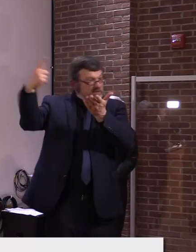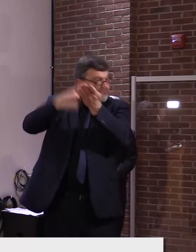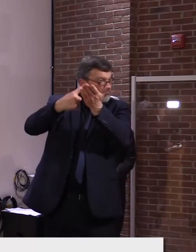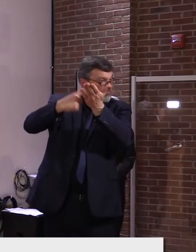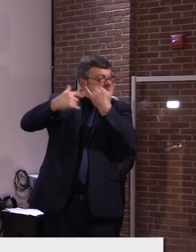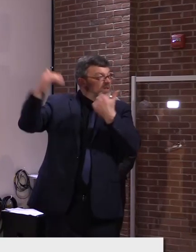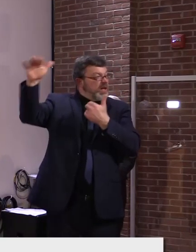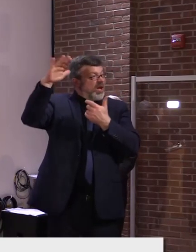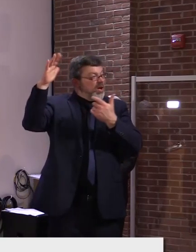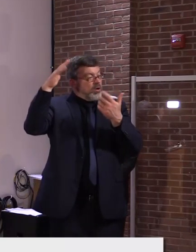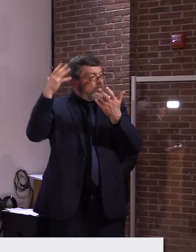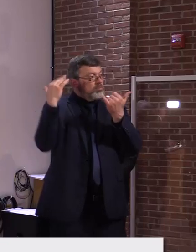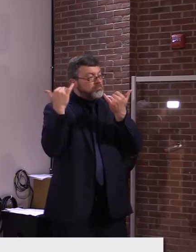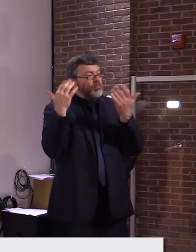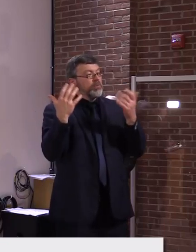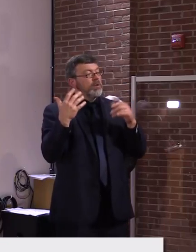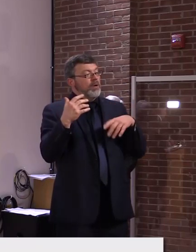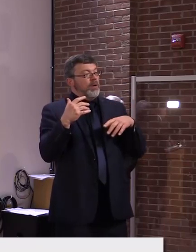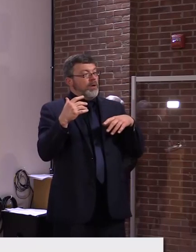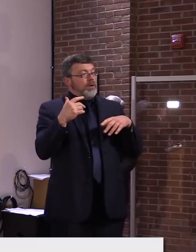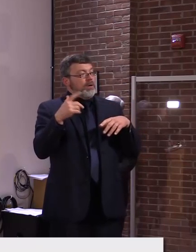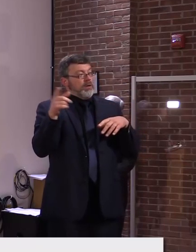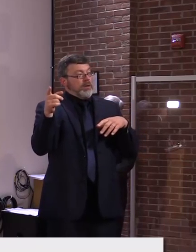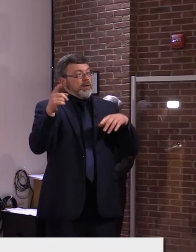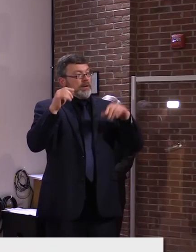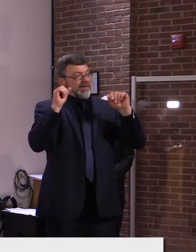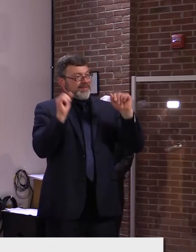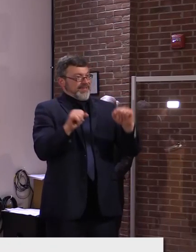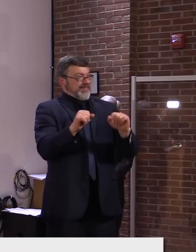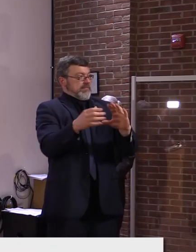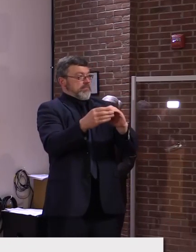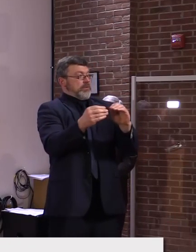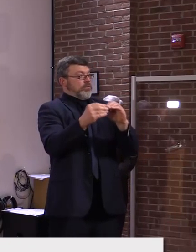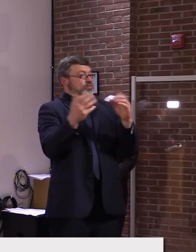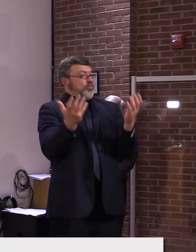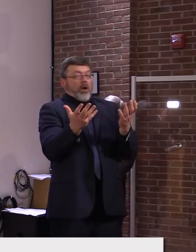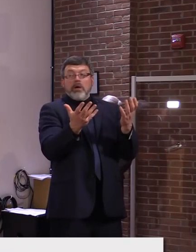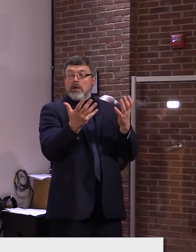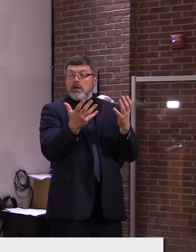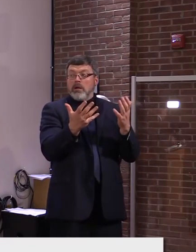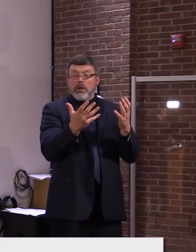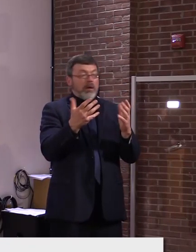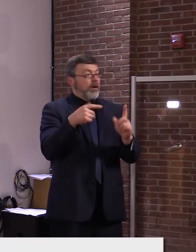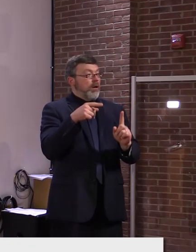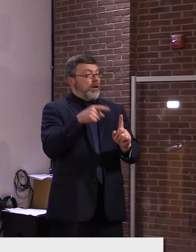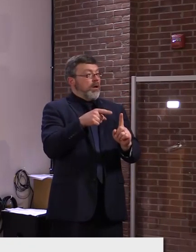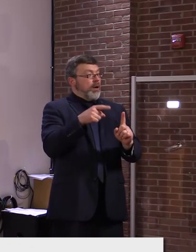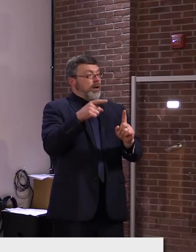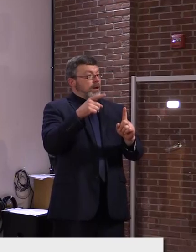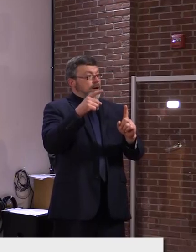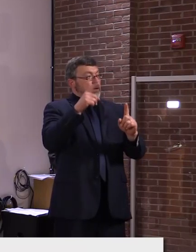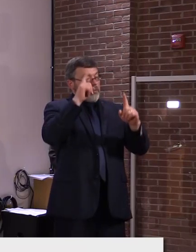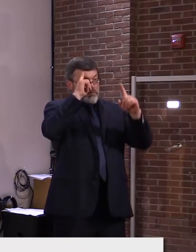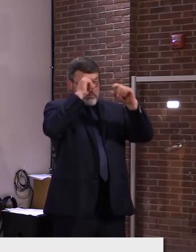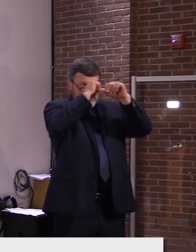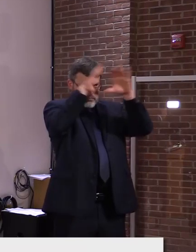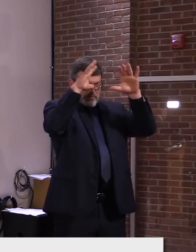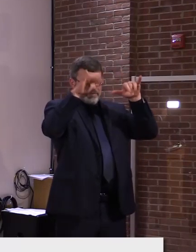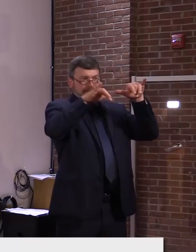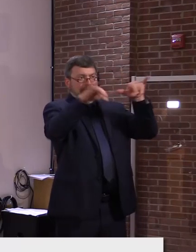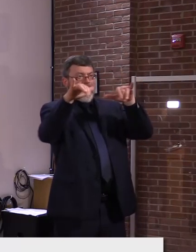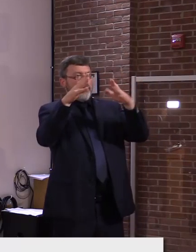Senate. But they had made mention of their of what their intent is, and